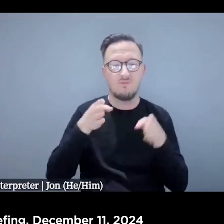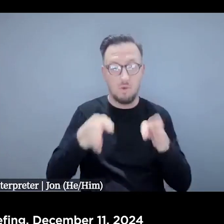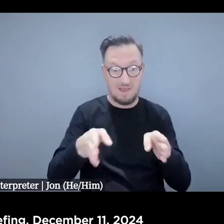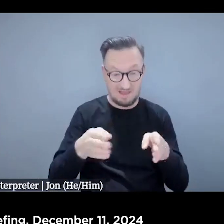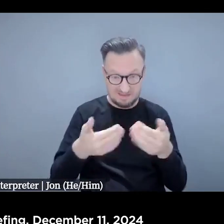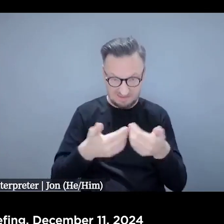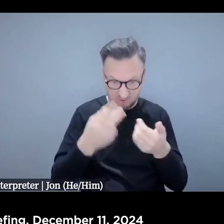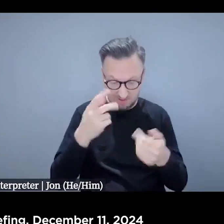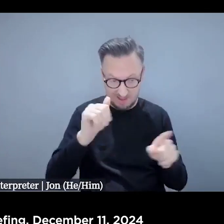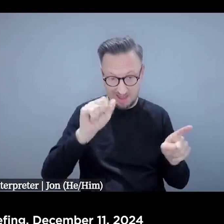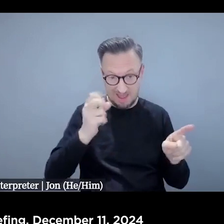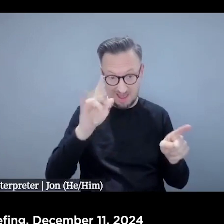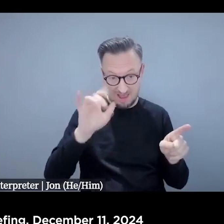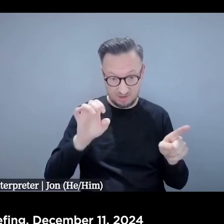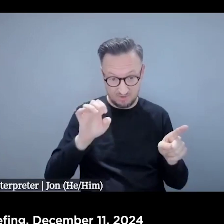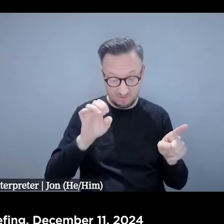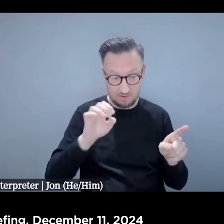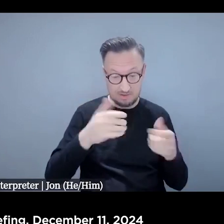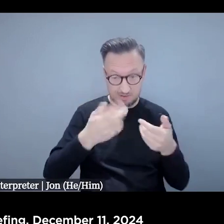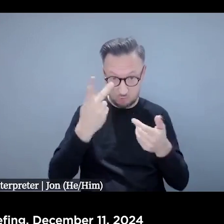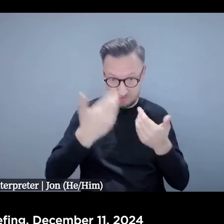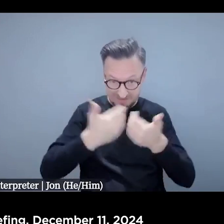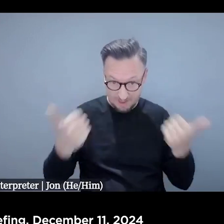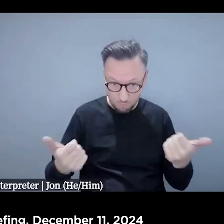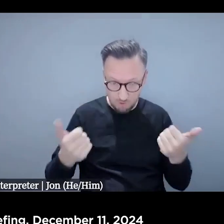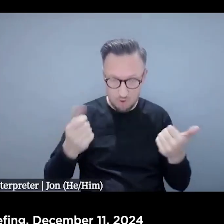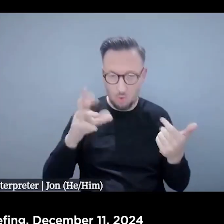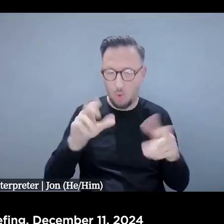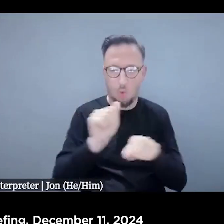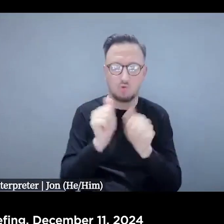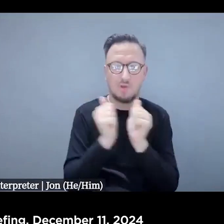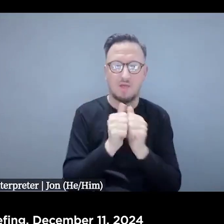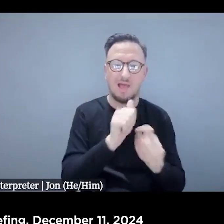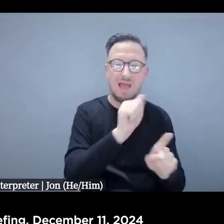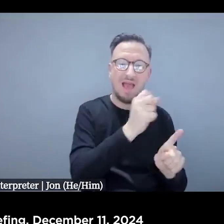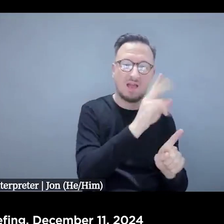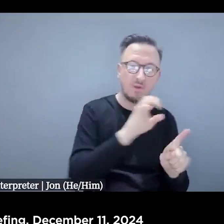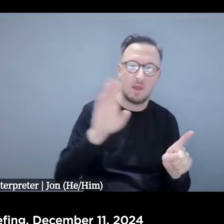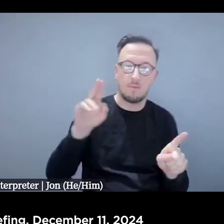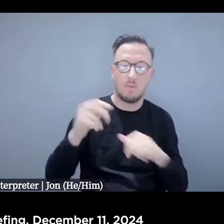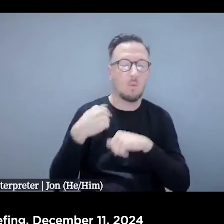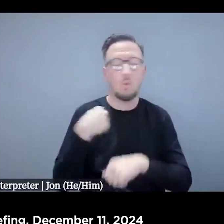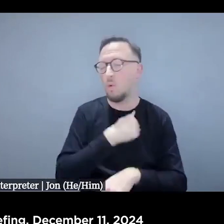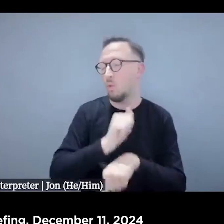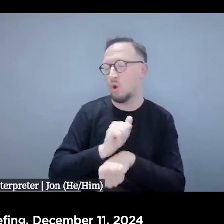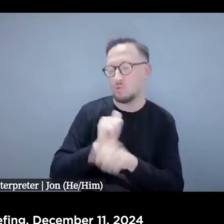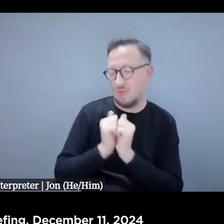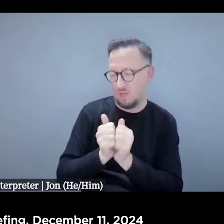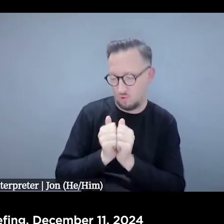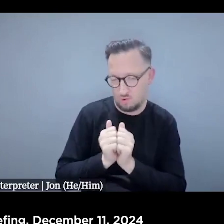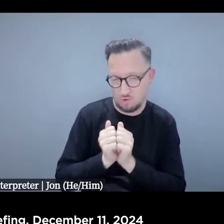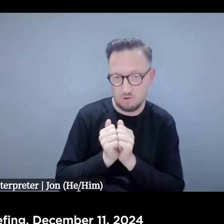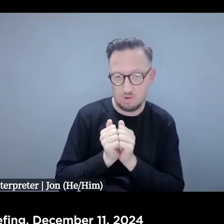City of Asheville residents and Buncombe County residents? Is it two separate, or are you guys working together? We are working together. Okay.